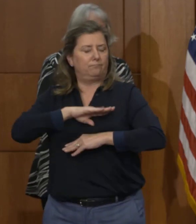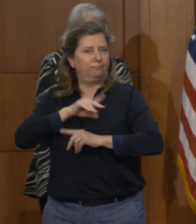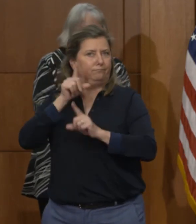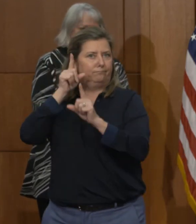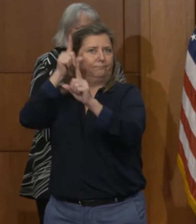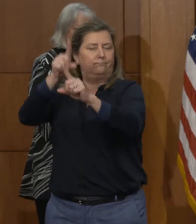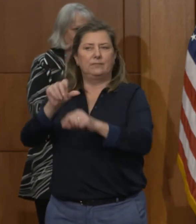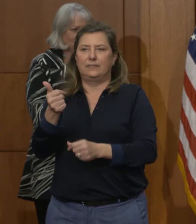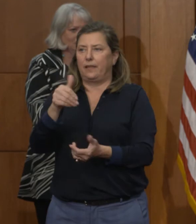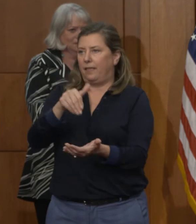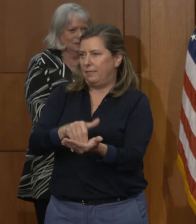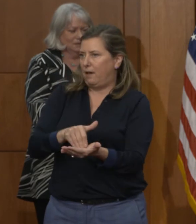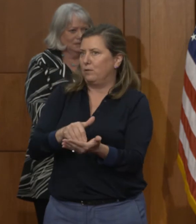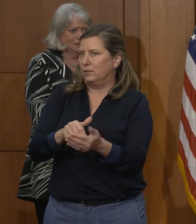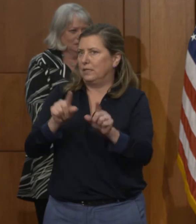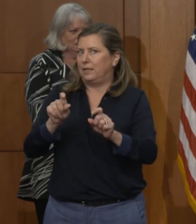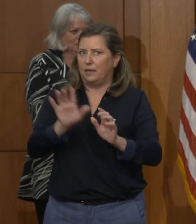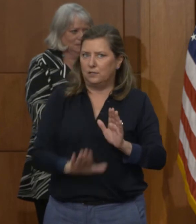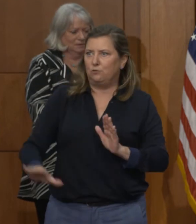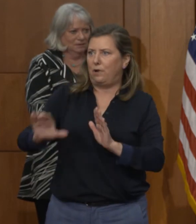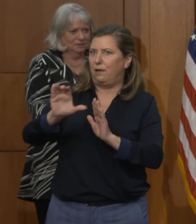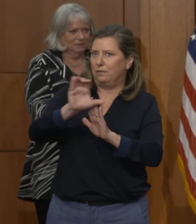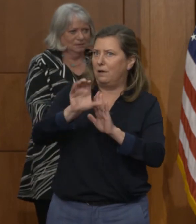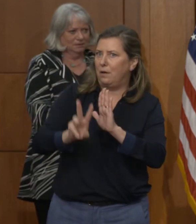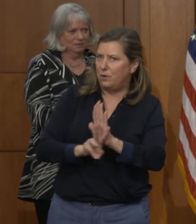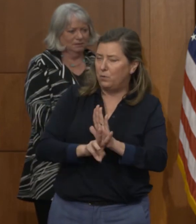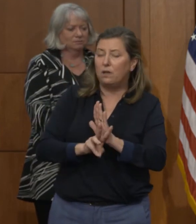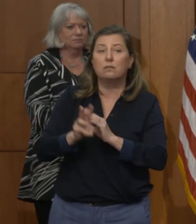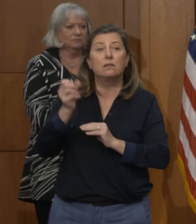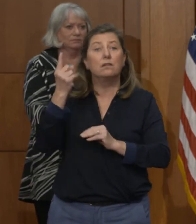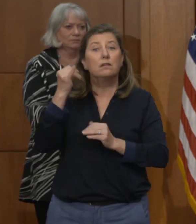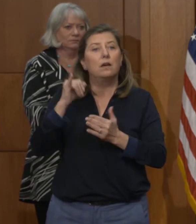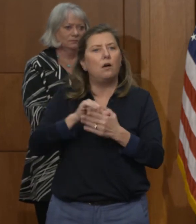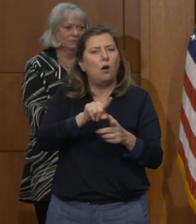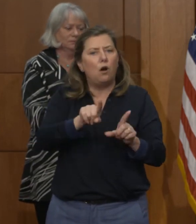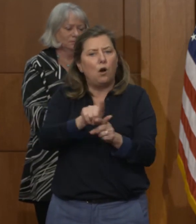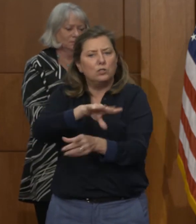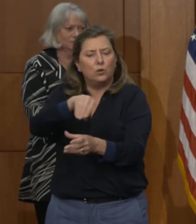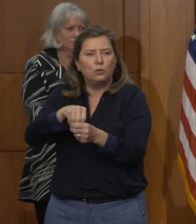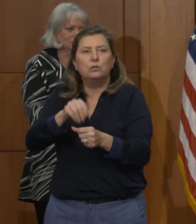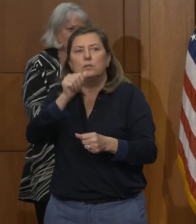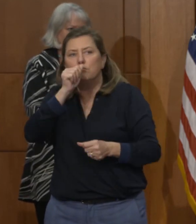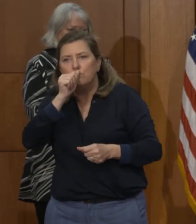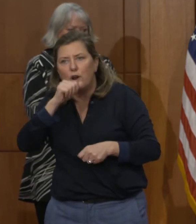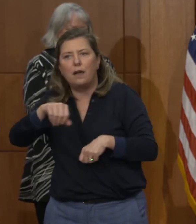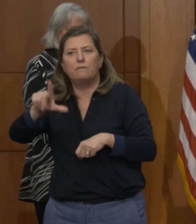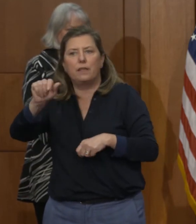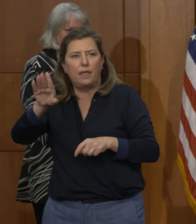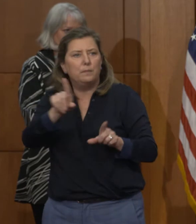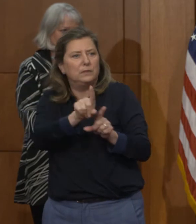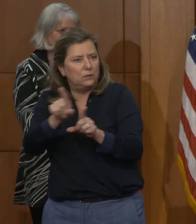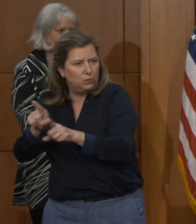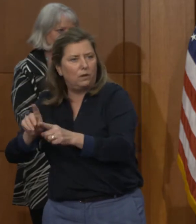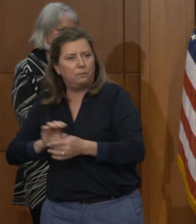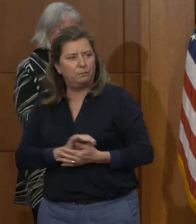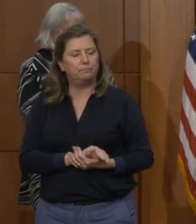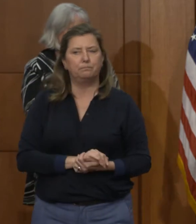of 10,000 tests across the Commonwealth. But that will also include some of the private commercial laboratories as well.